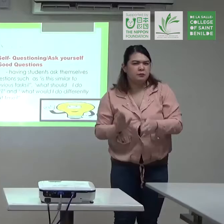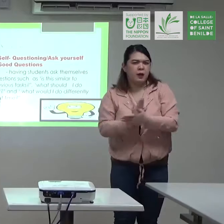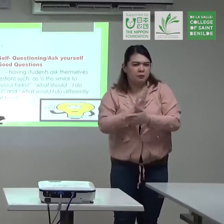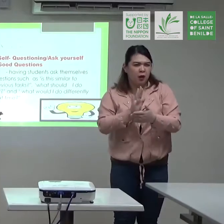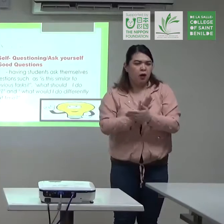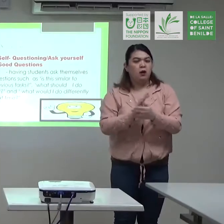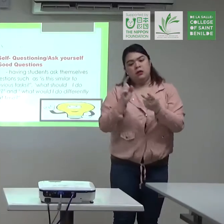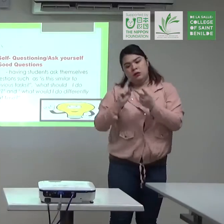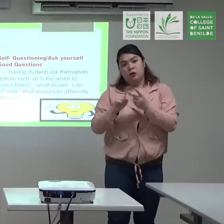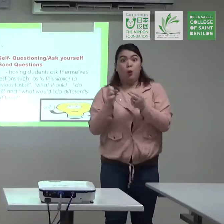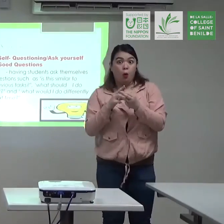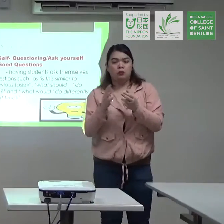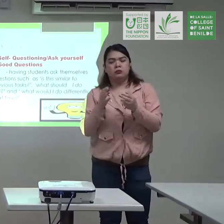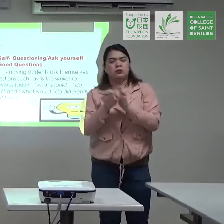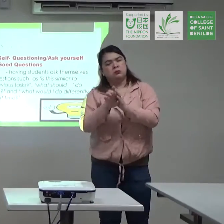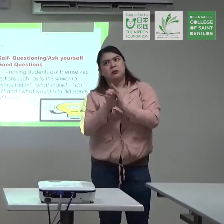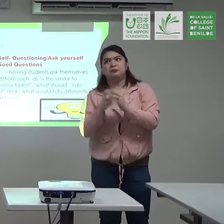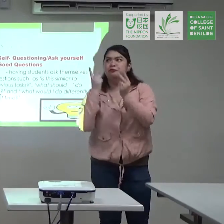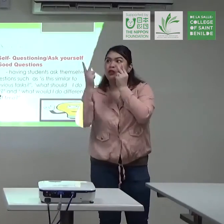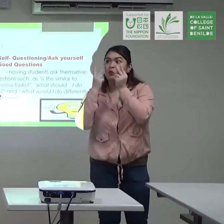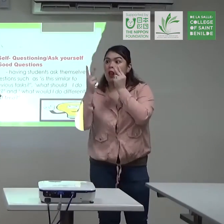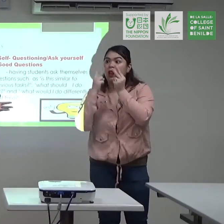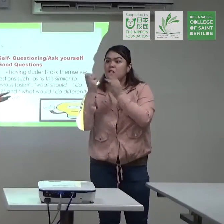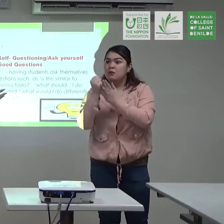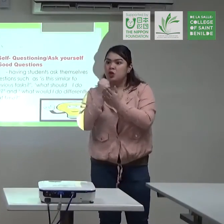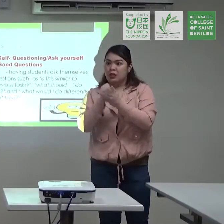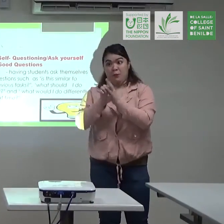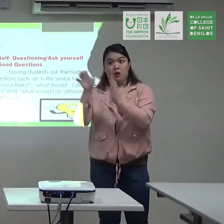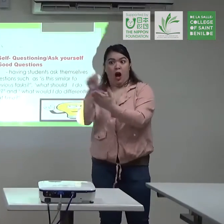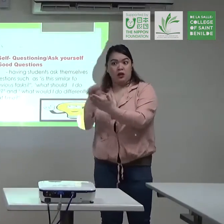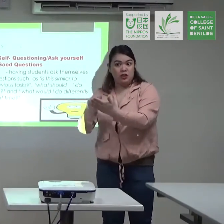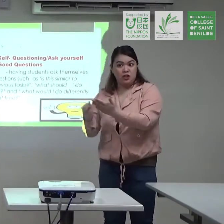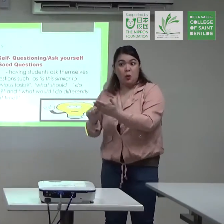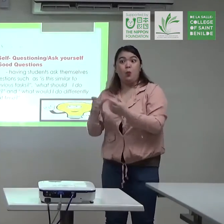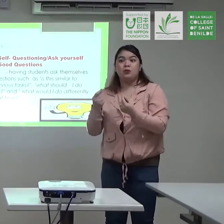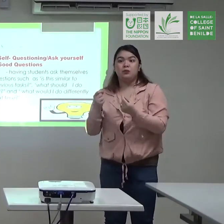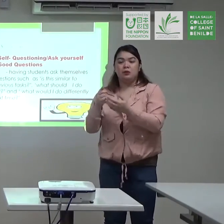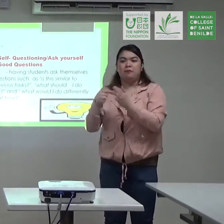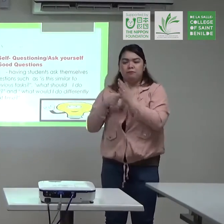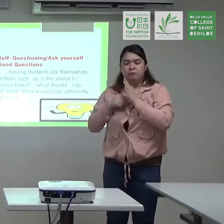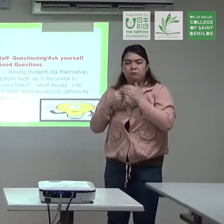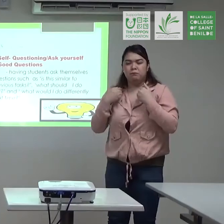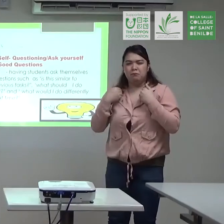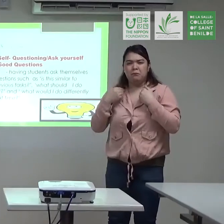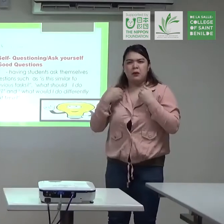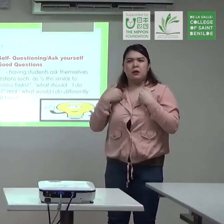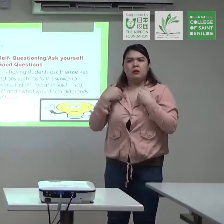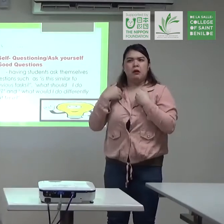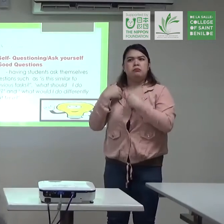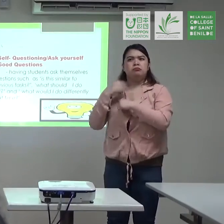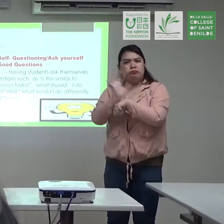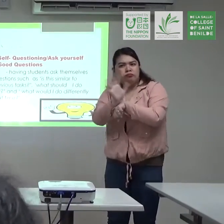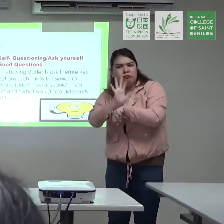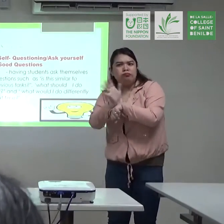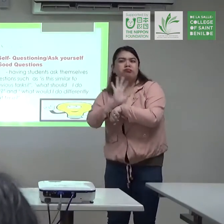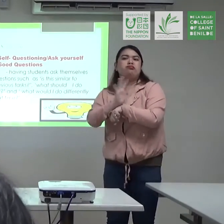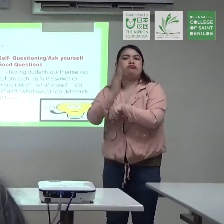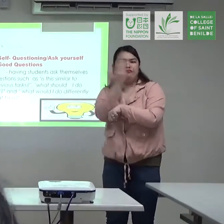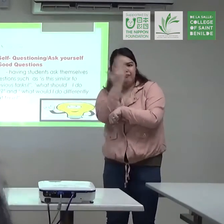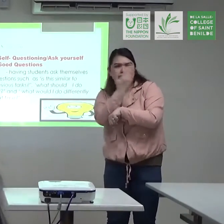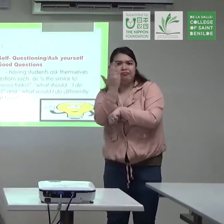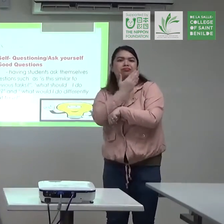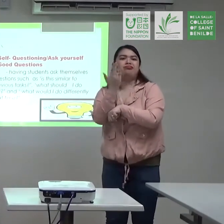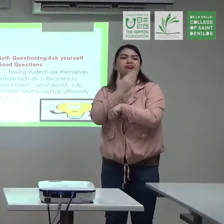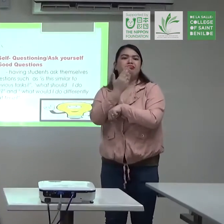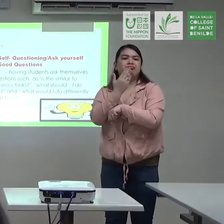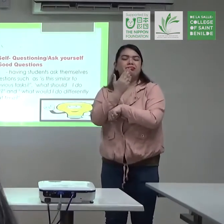it's a visual, let's say, arts, you're required to do some shows, do filming